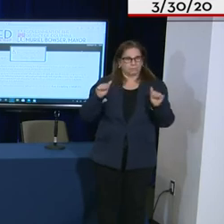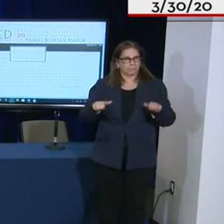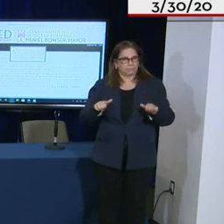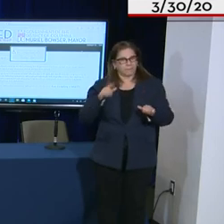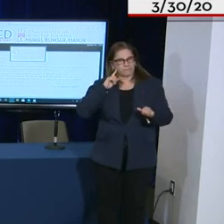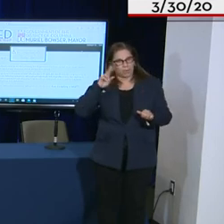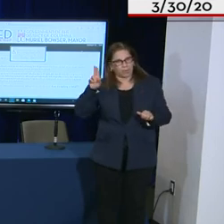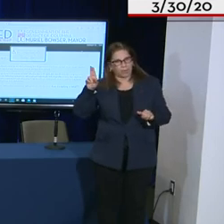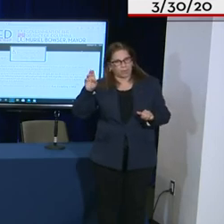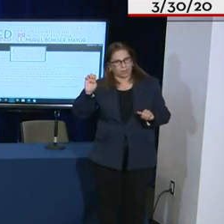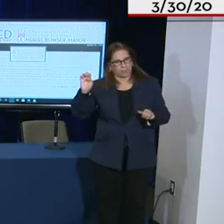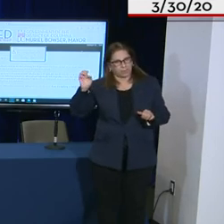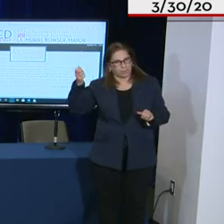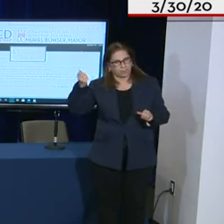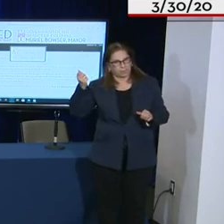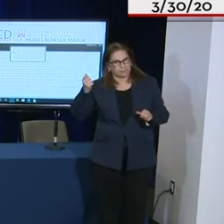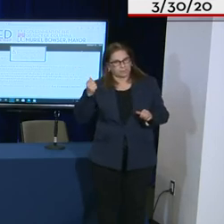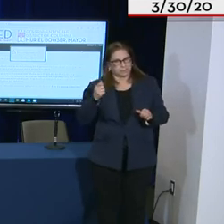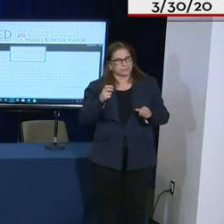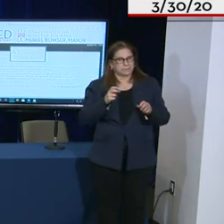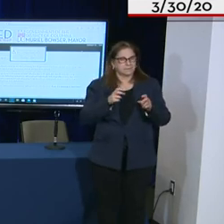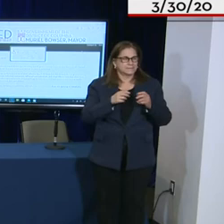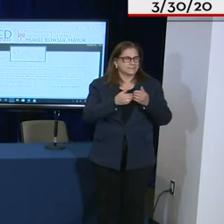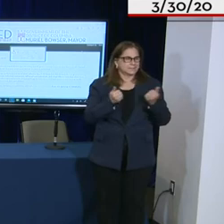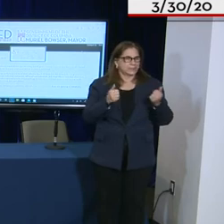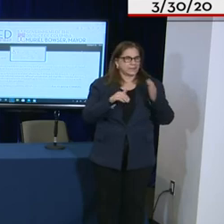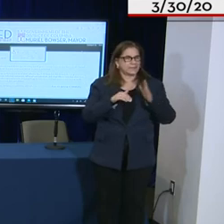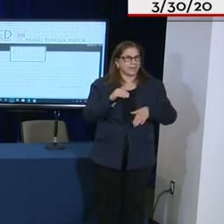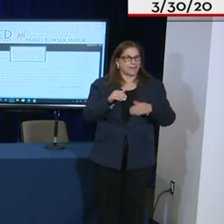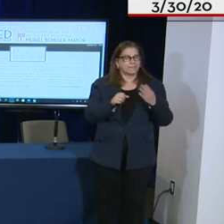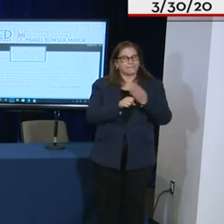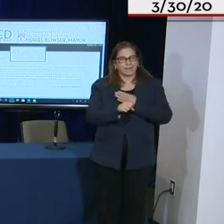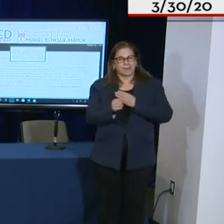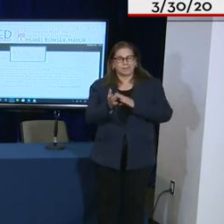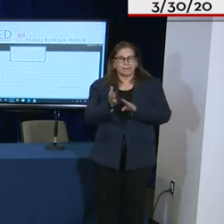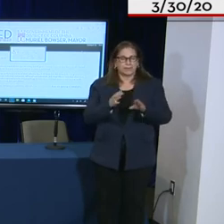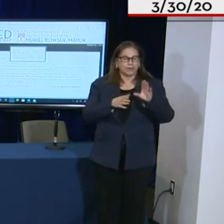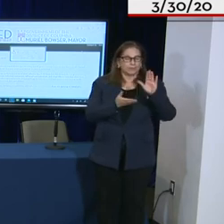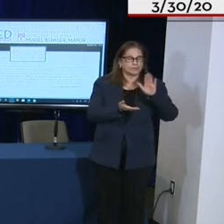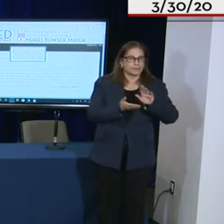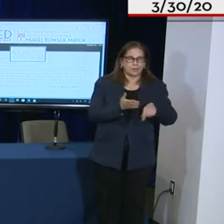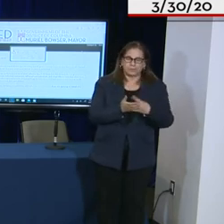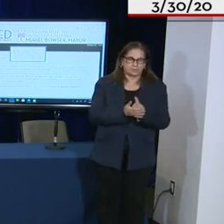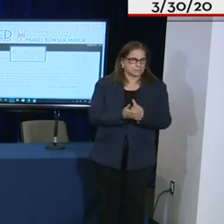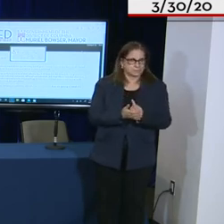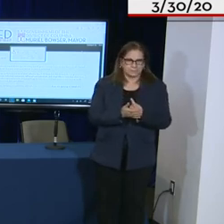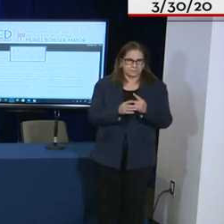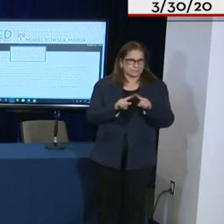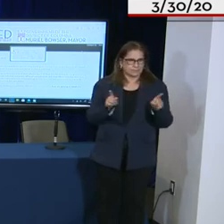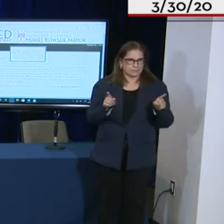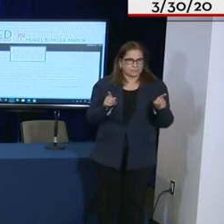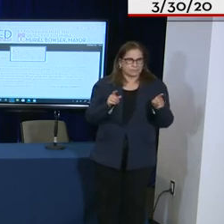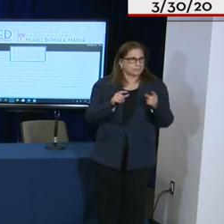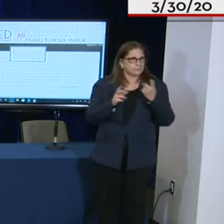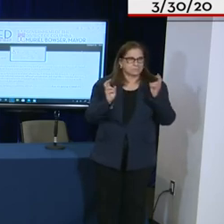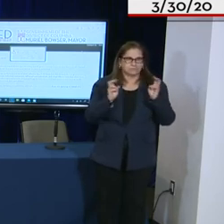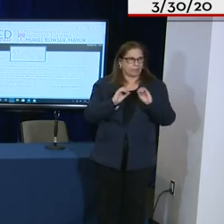employment or have a reduction of hours or work due to no fault of their own.